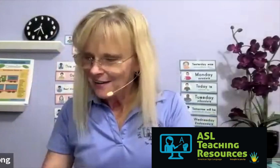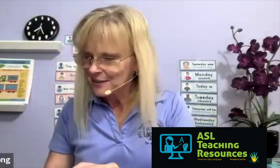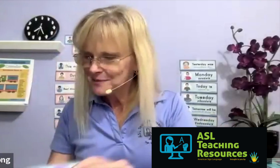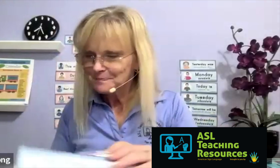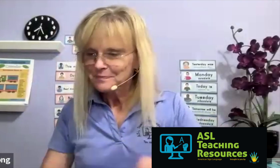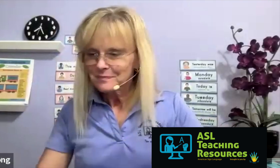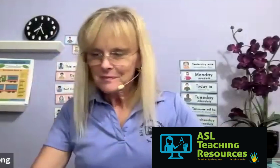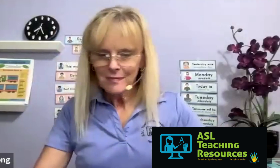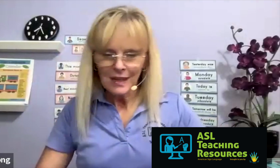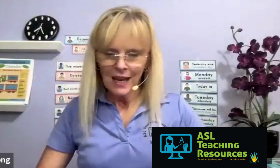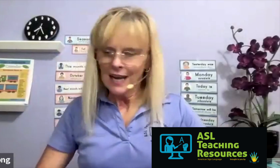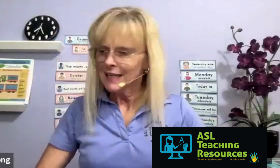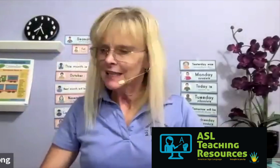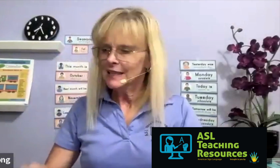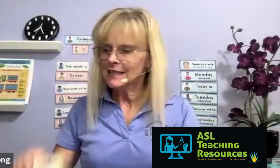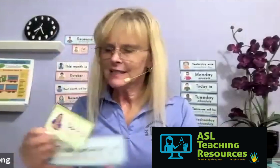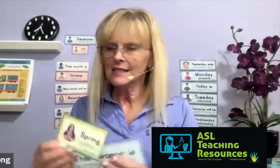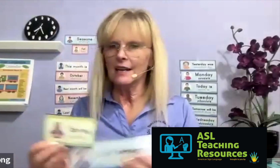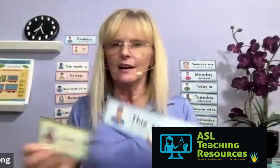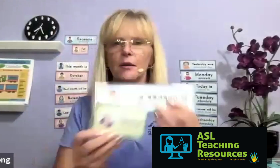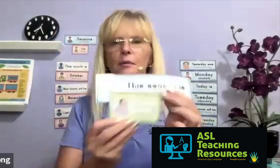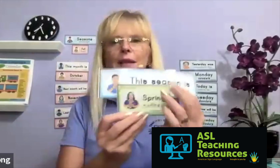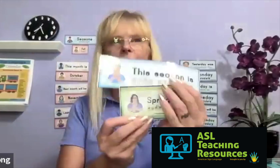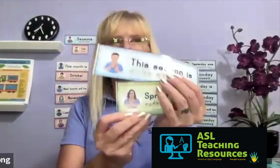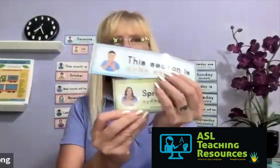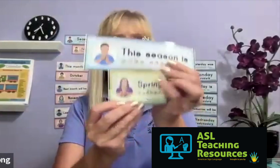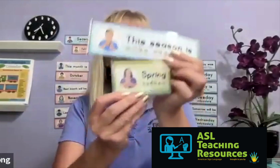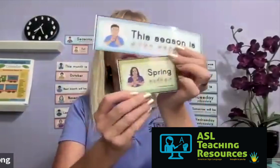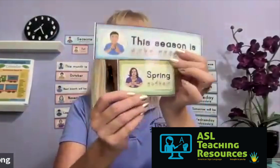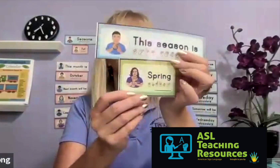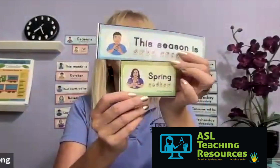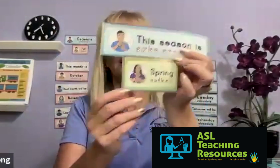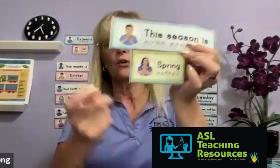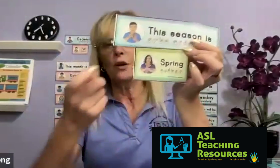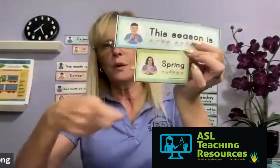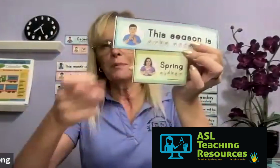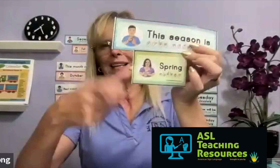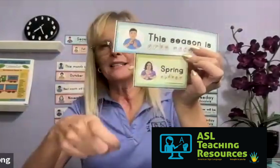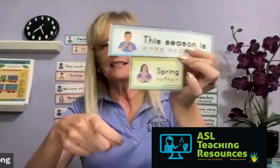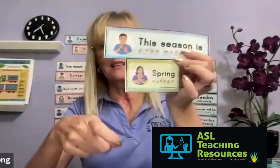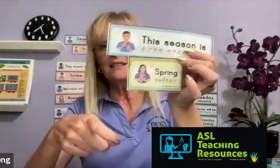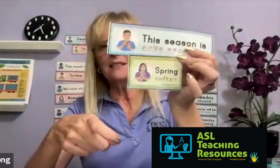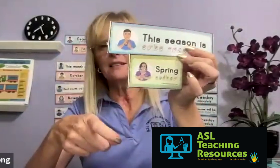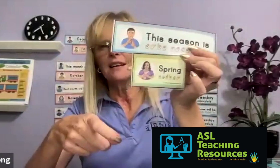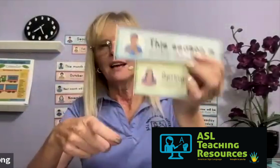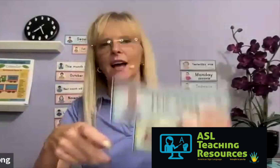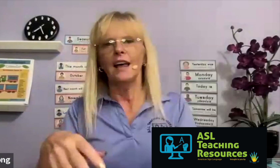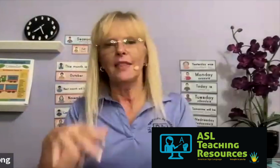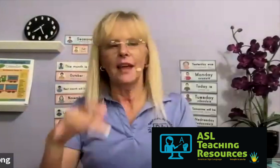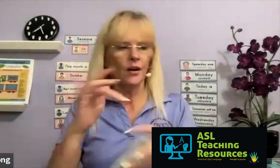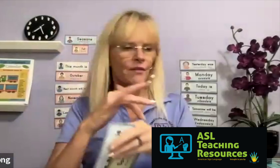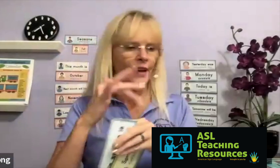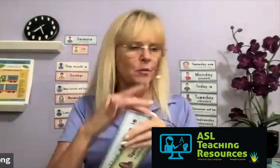now, and again, this is what this looks like. You can replace these, and they are available